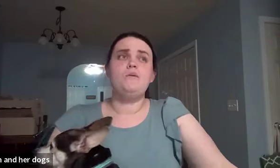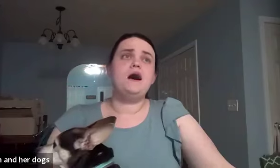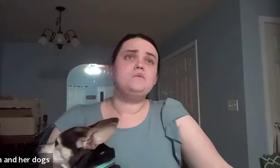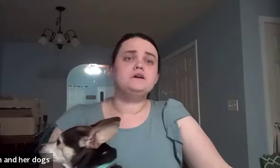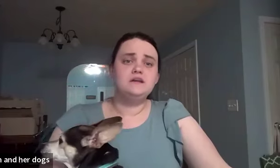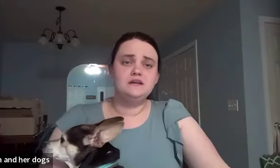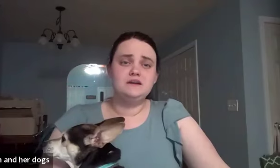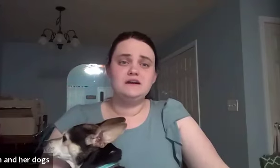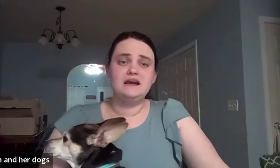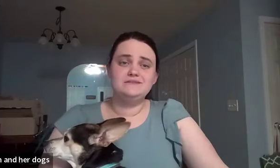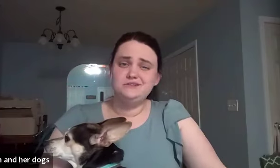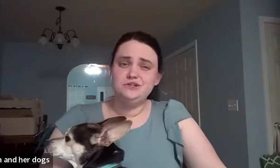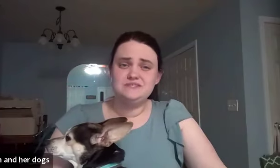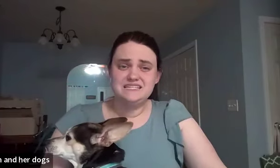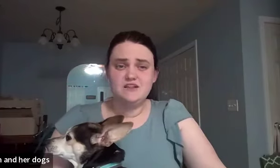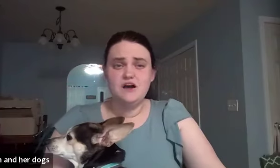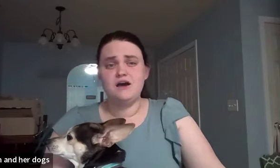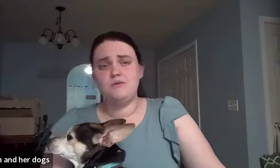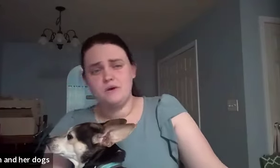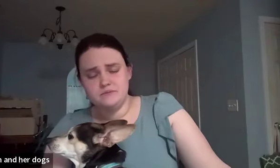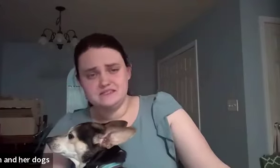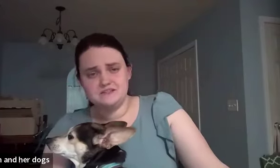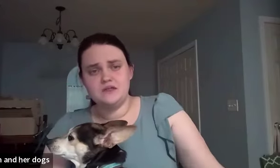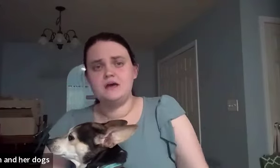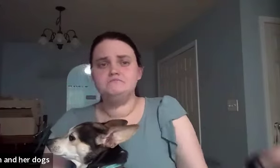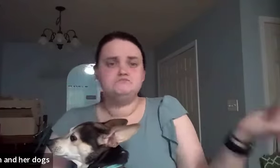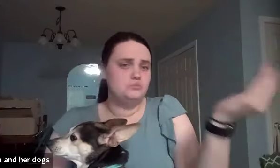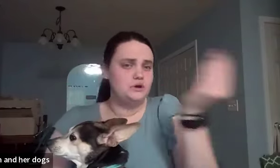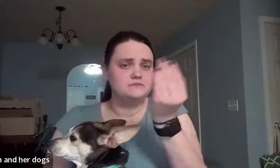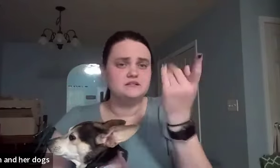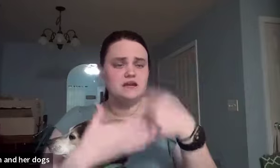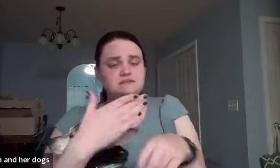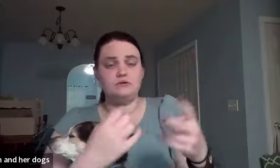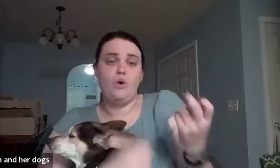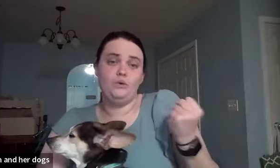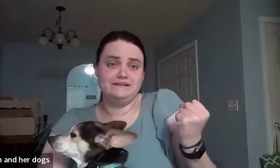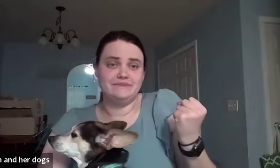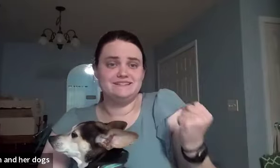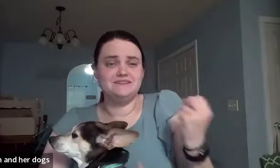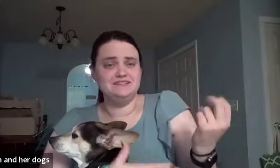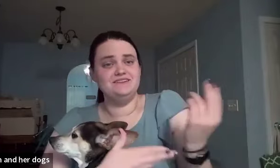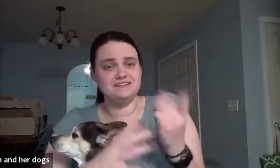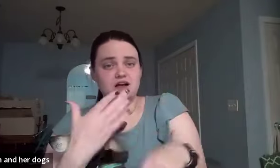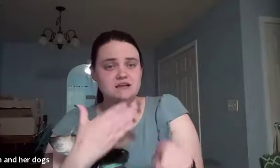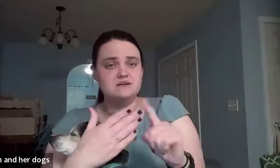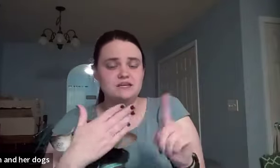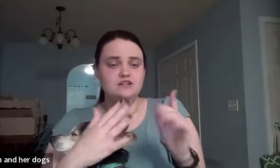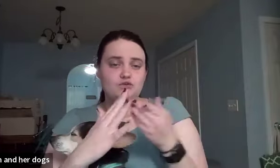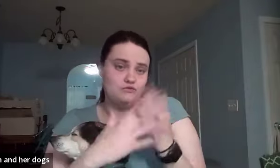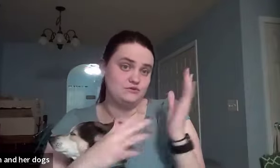well, I work here and I use these a lot, what would be signs for that? Bring them to next or hold it basically till next class, and we can go through those